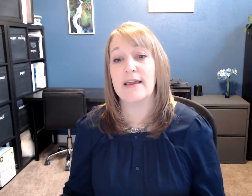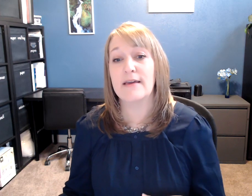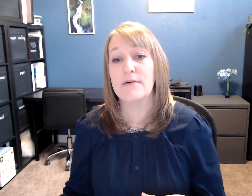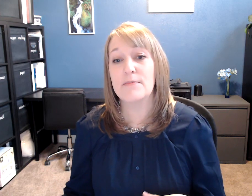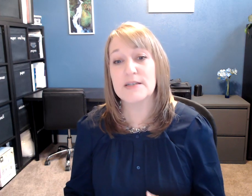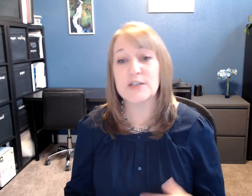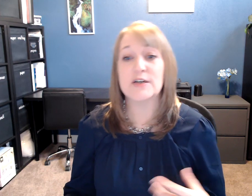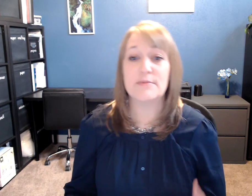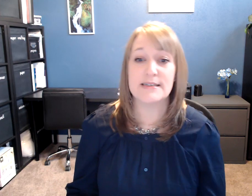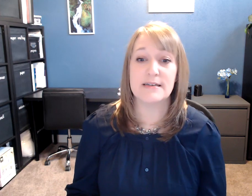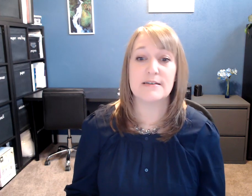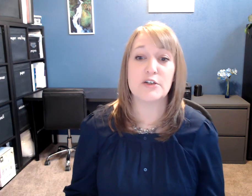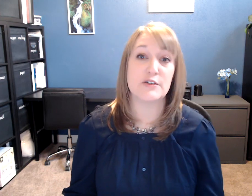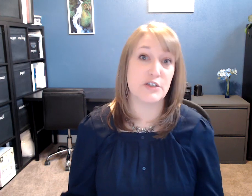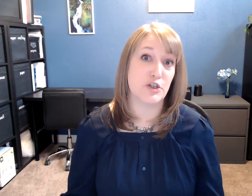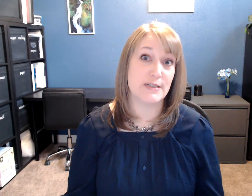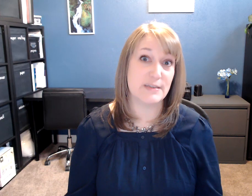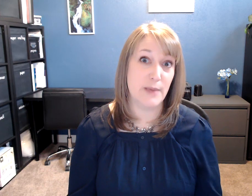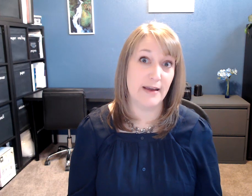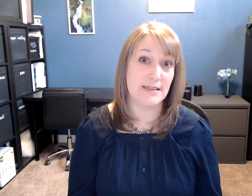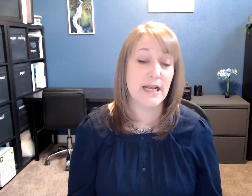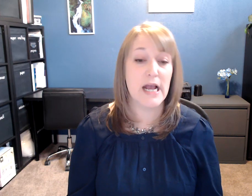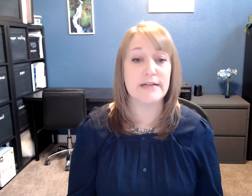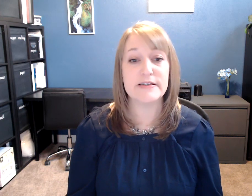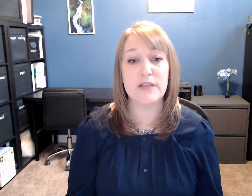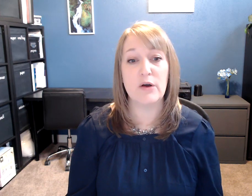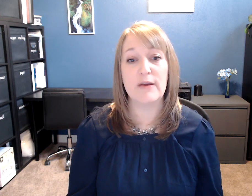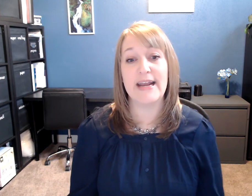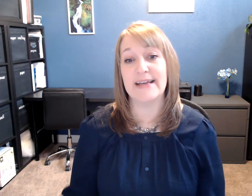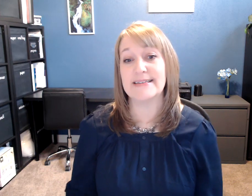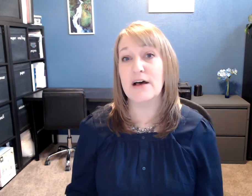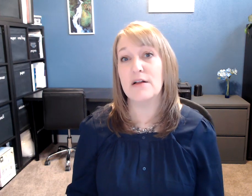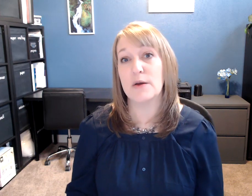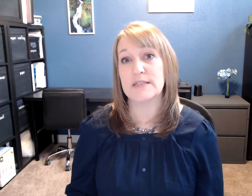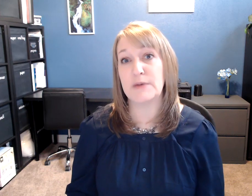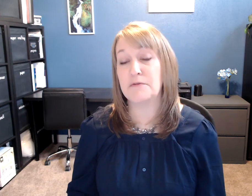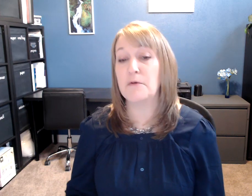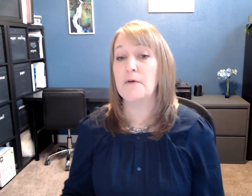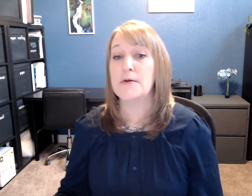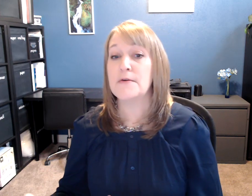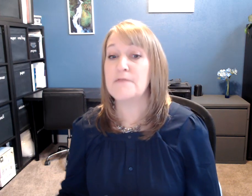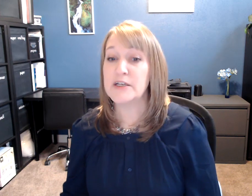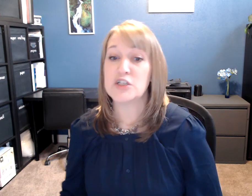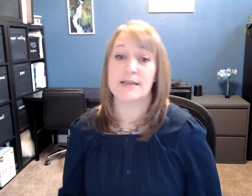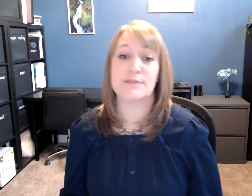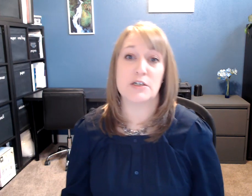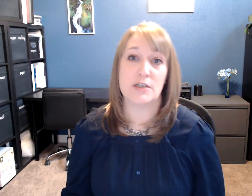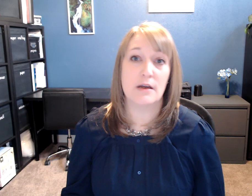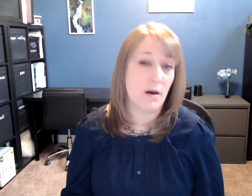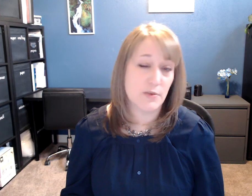like Mr. and Mrs. are used to show respect. And so in ASL, a respectful facial expression